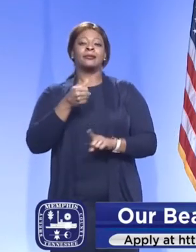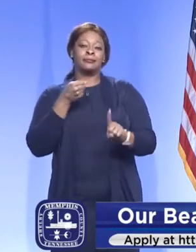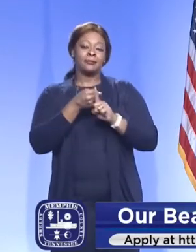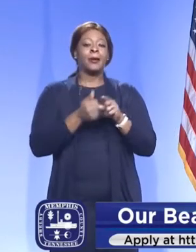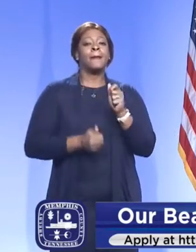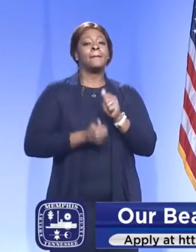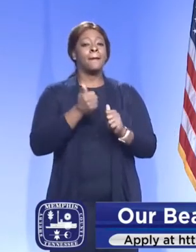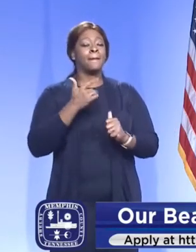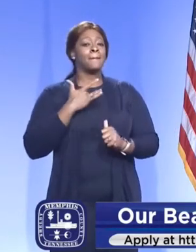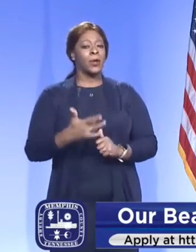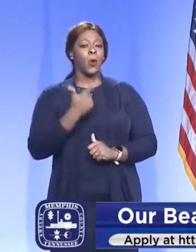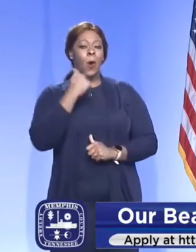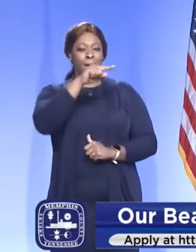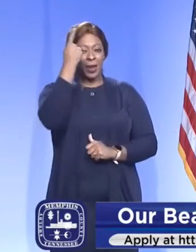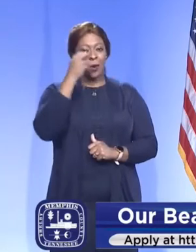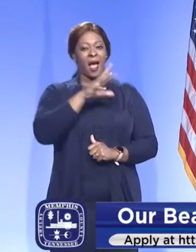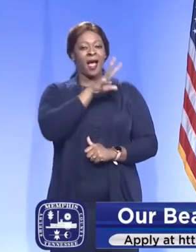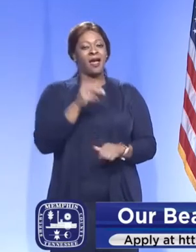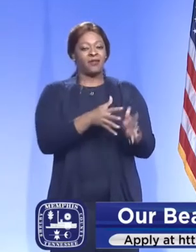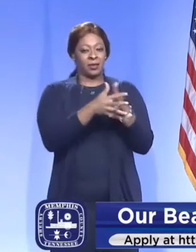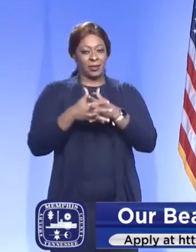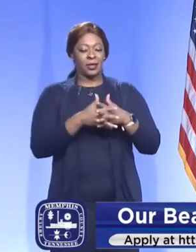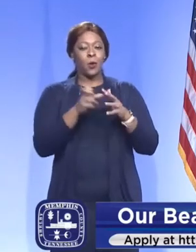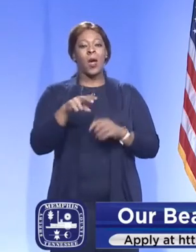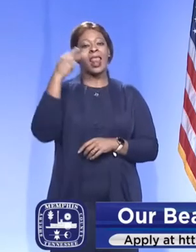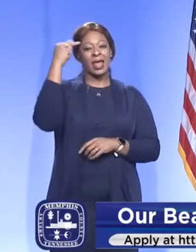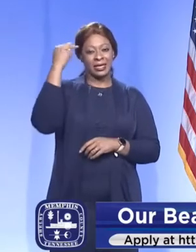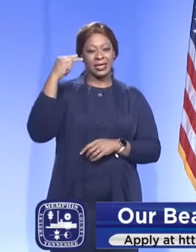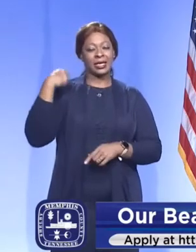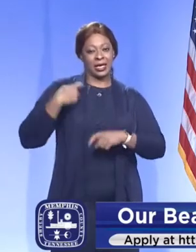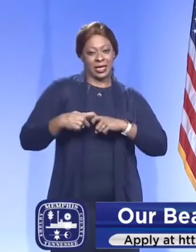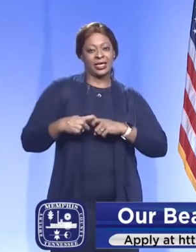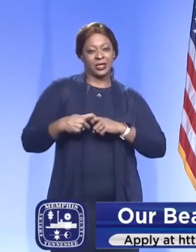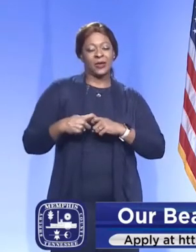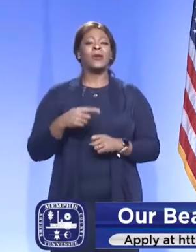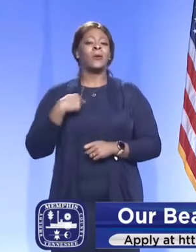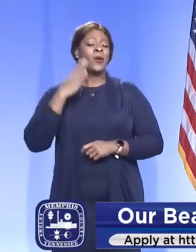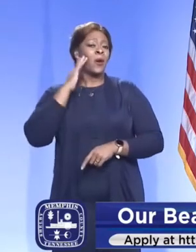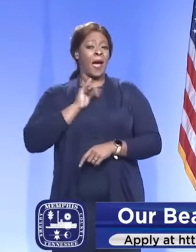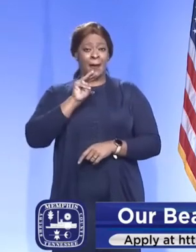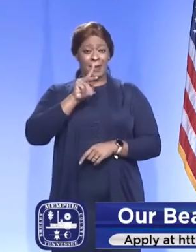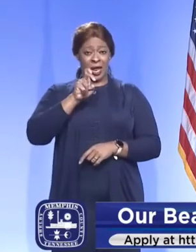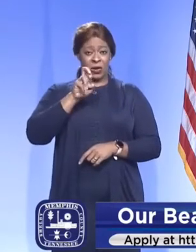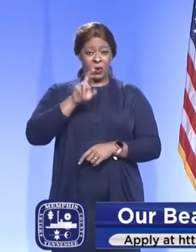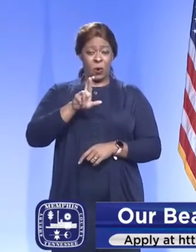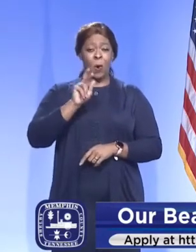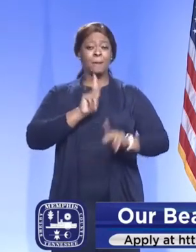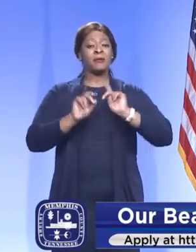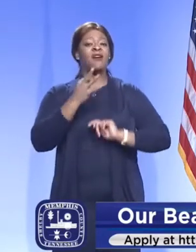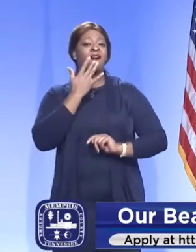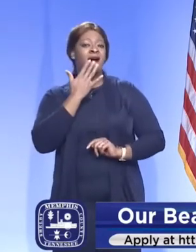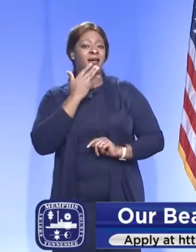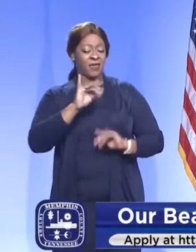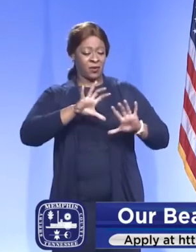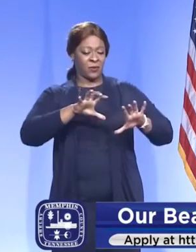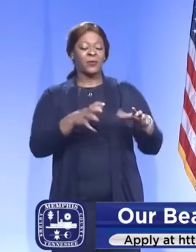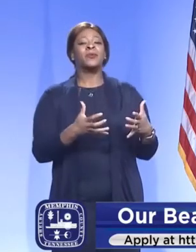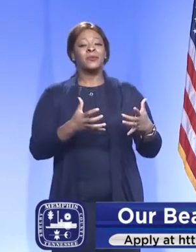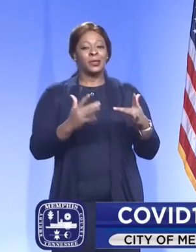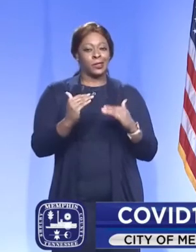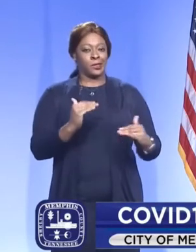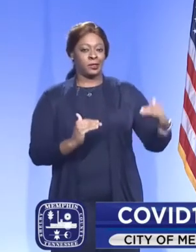adults and younger population to a greater degree, but it poses the greatest risk to death for people who are